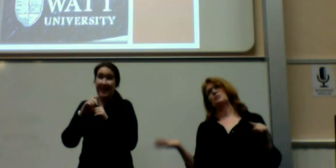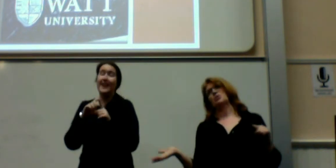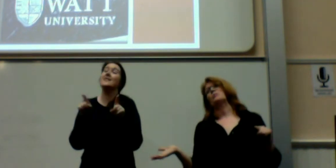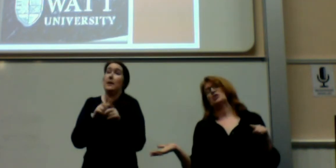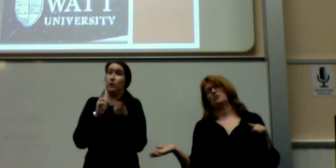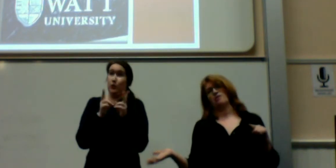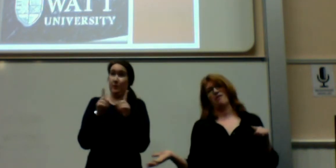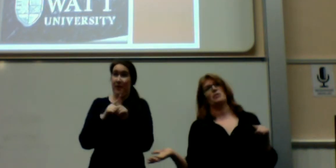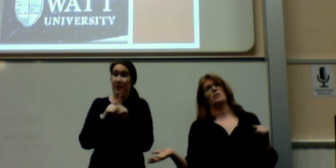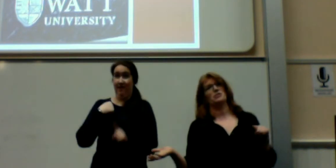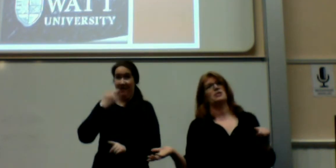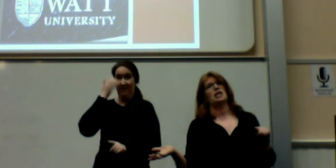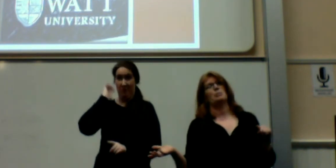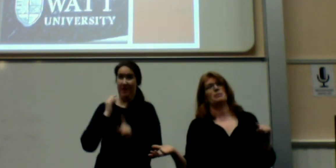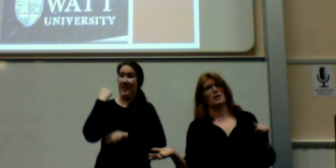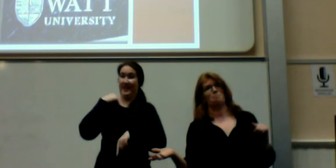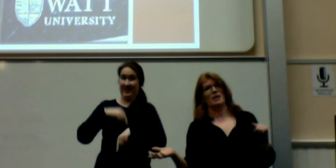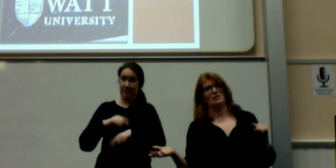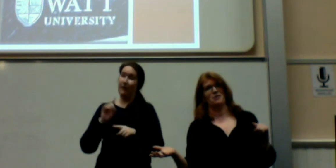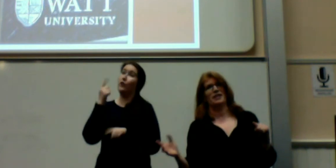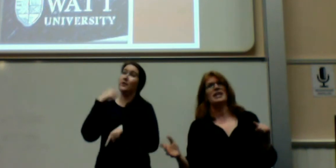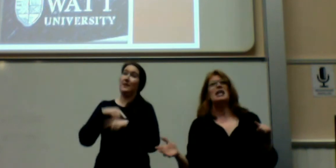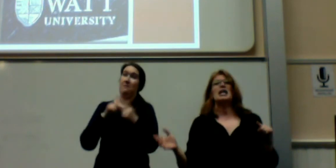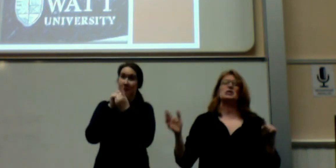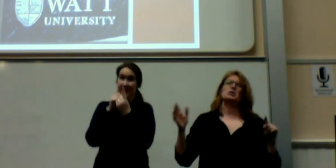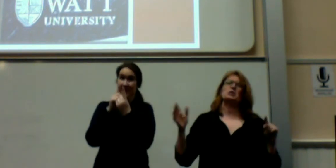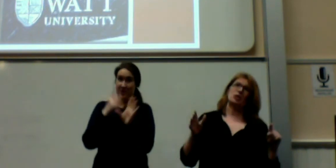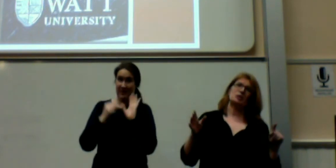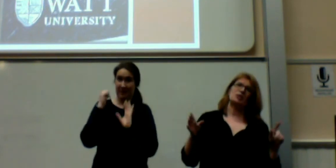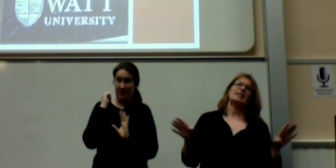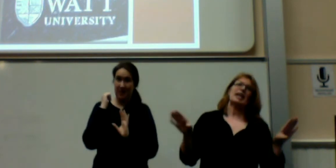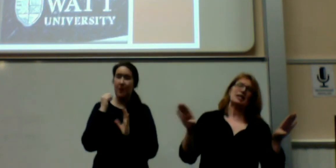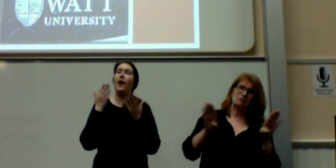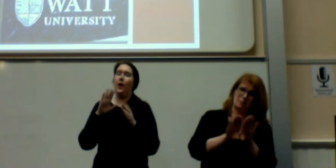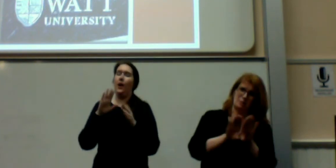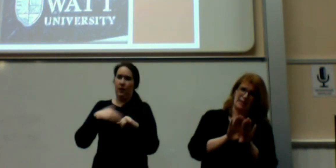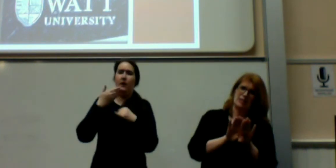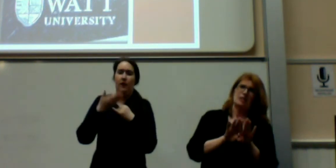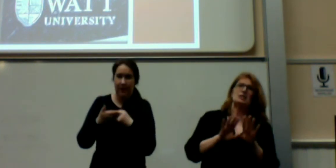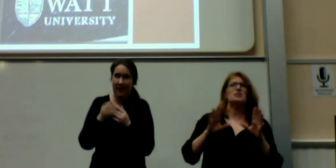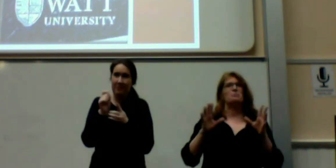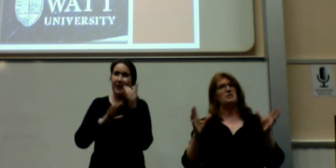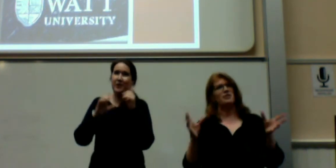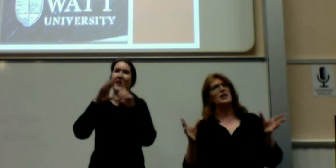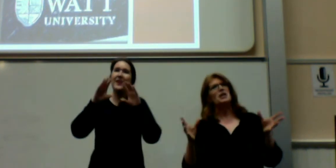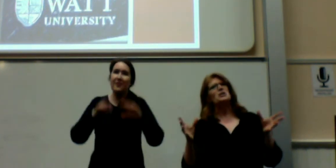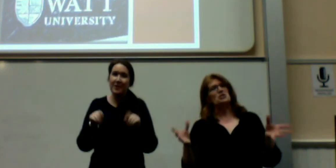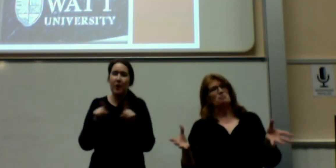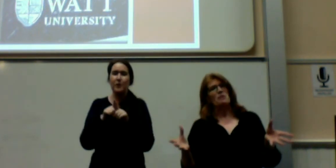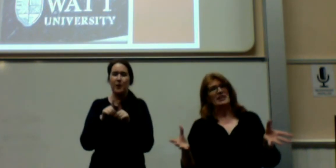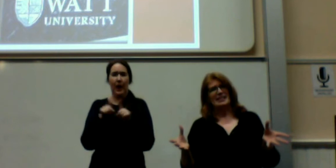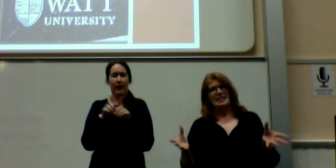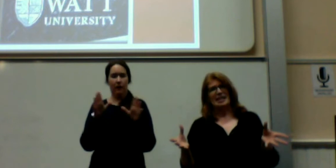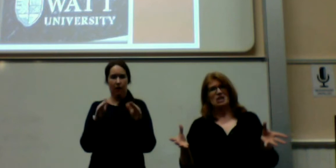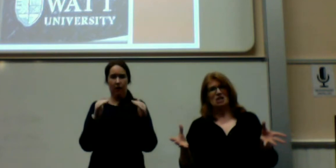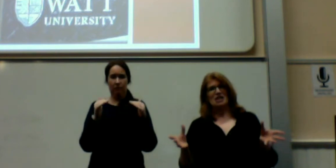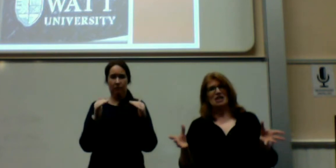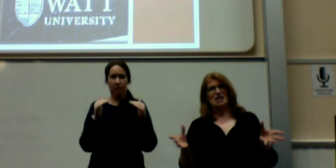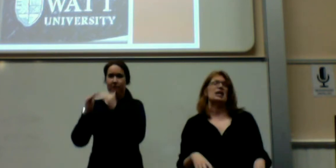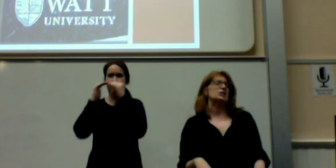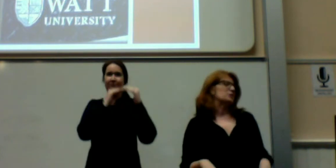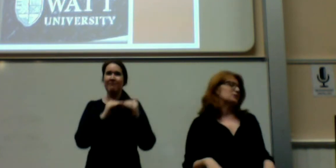interpreted for me was Yvonne, and that was the first time I met Yvonne. And so here we are, sort of at the end of my PhD, so it's a bit of a sort of momentous